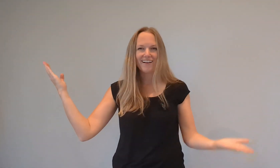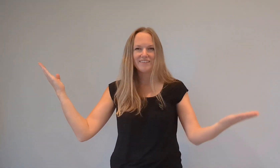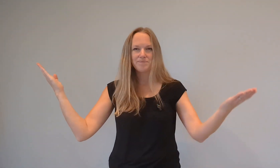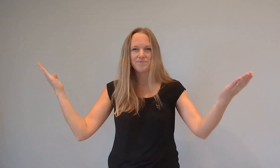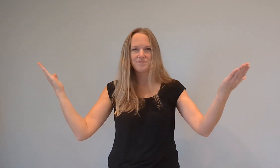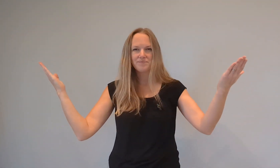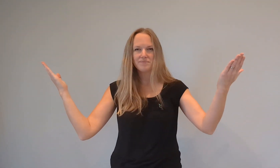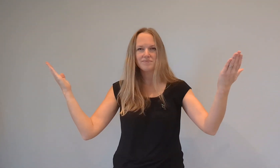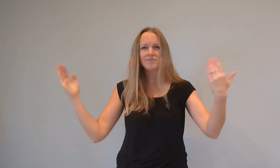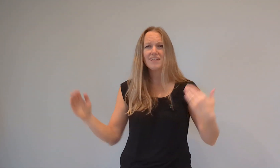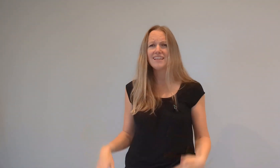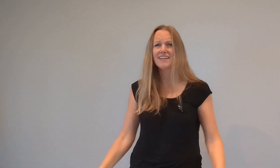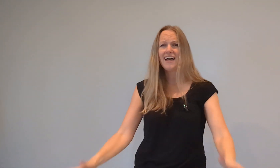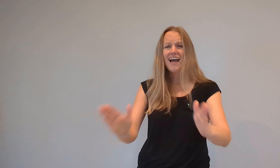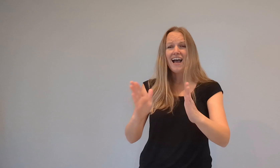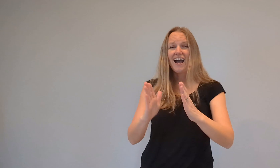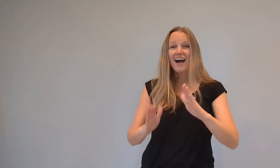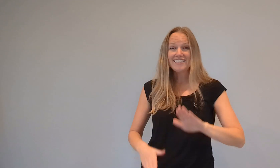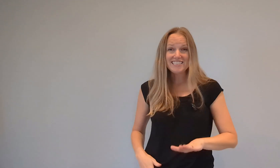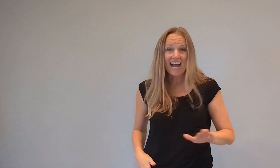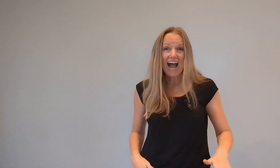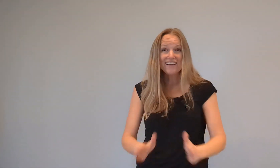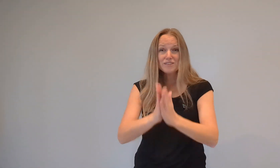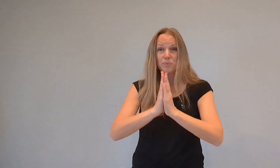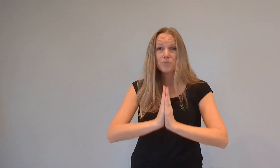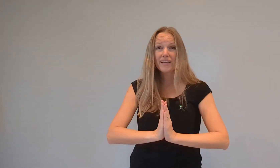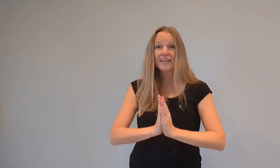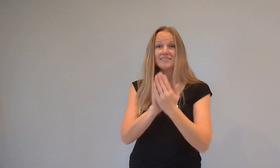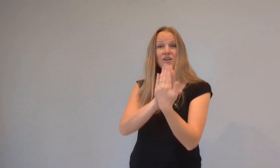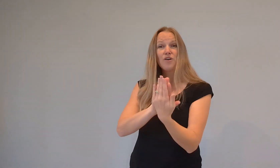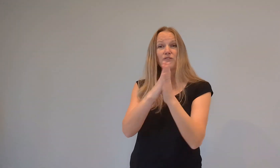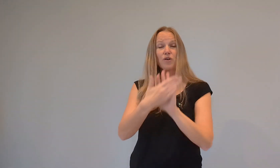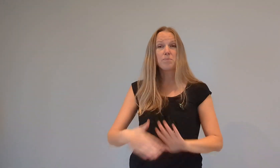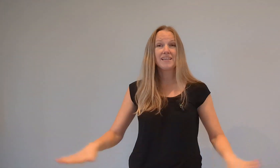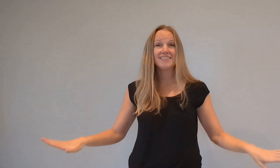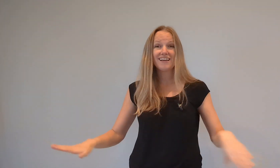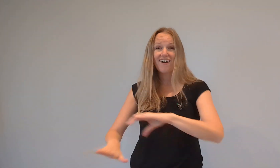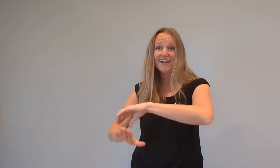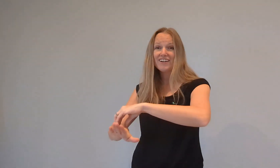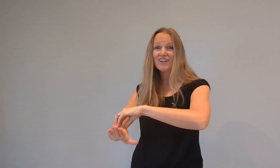Emmanuel. And then a child prays for peace on